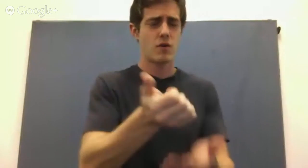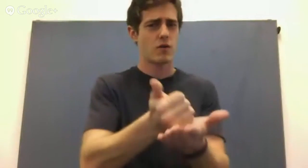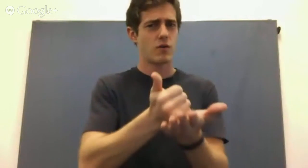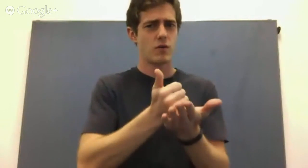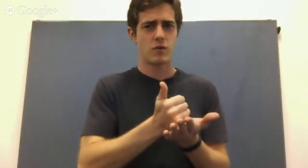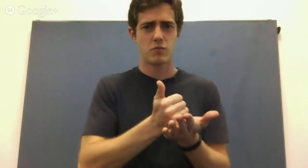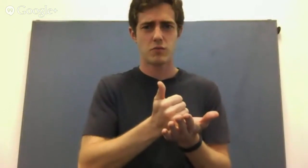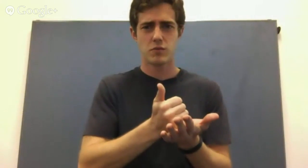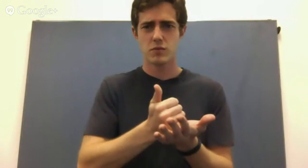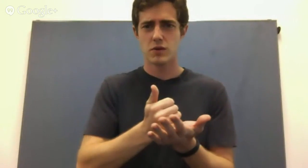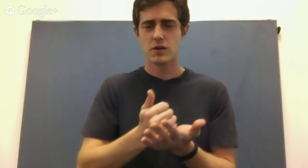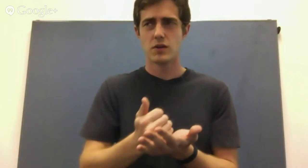hope.